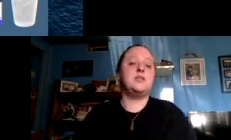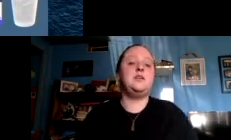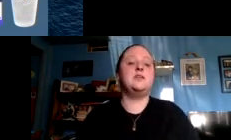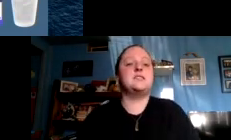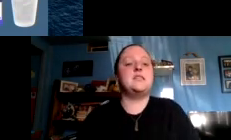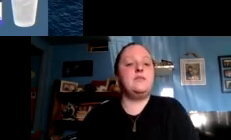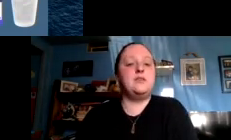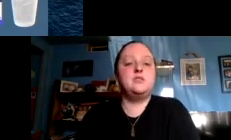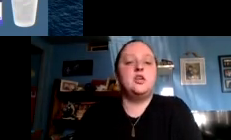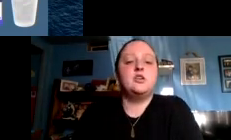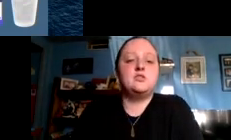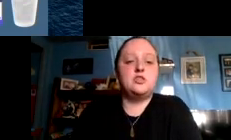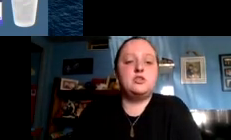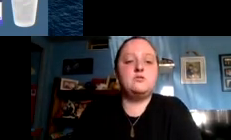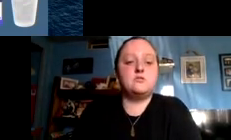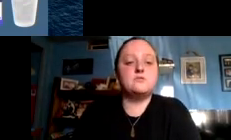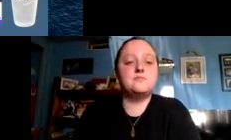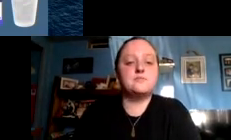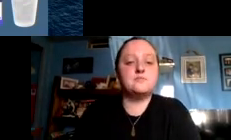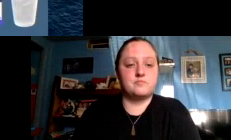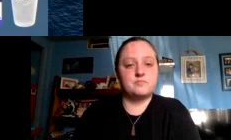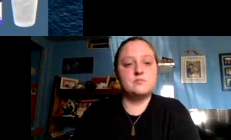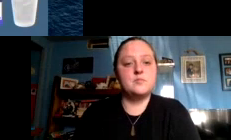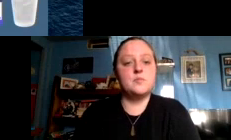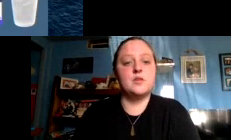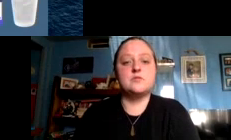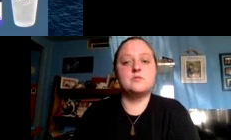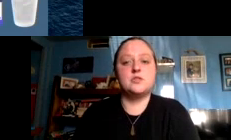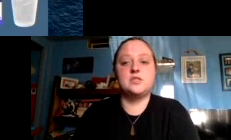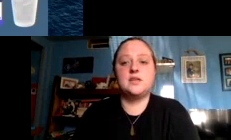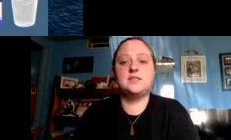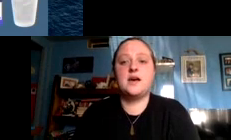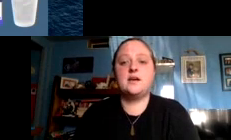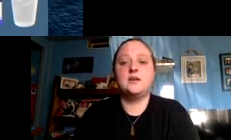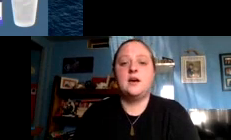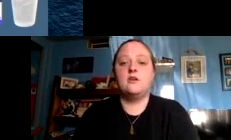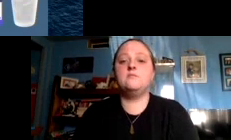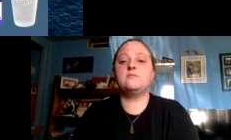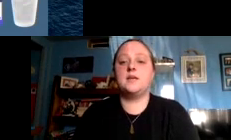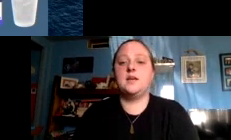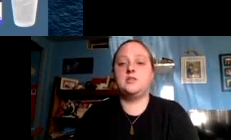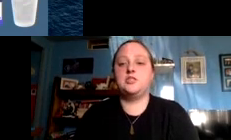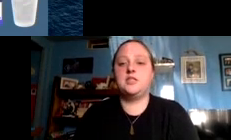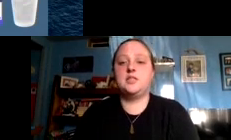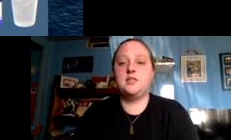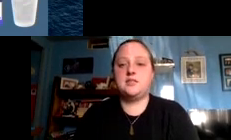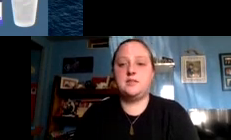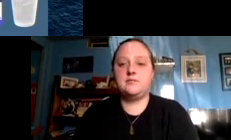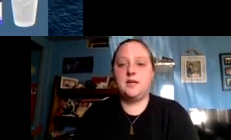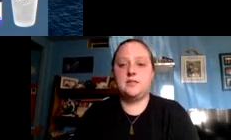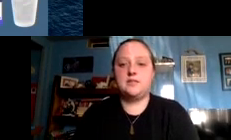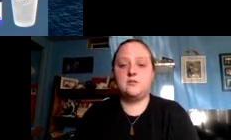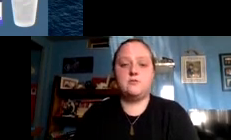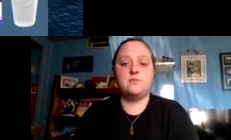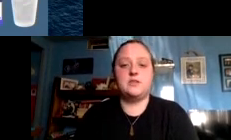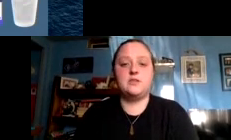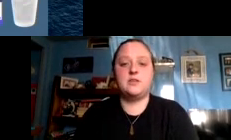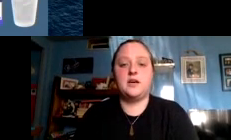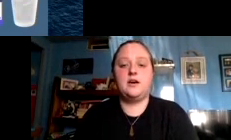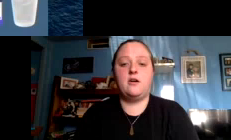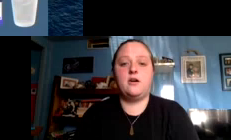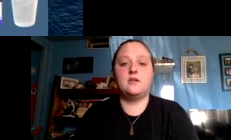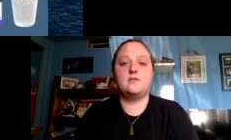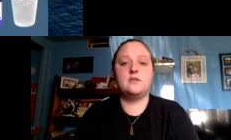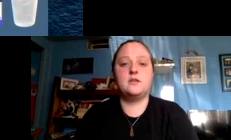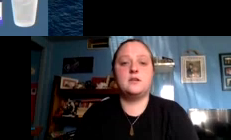8, 3, 7, 2. So she does that. Oh, and she gets it right. So when we